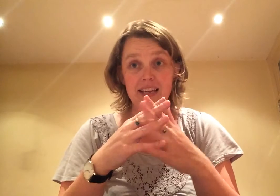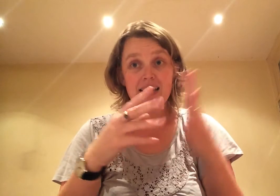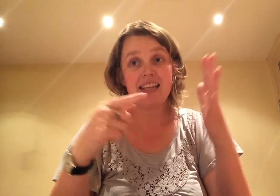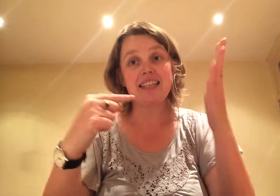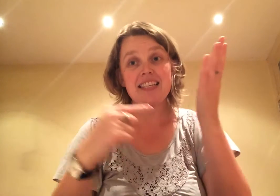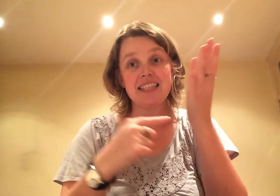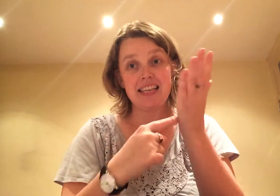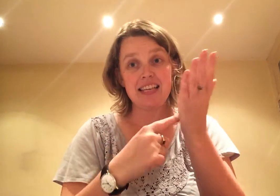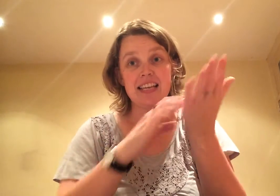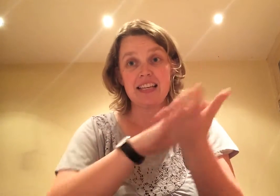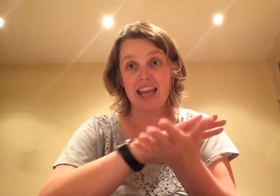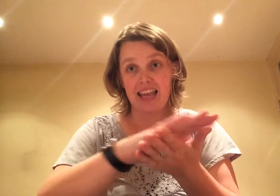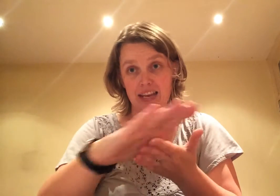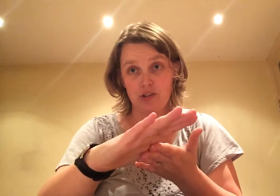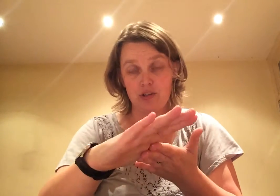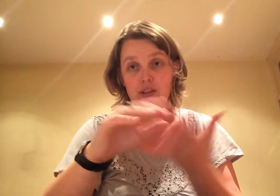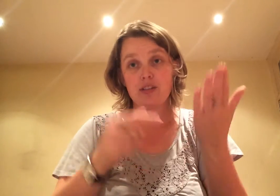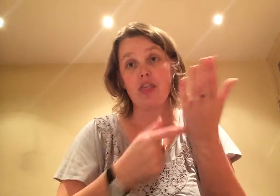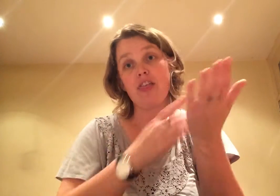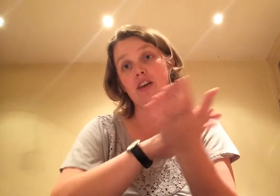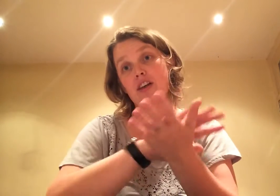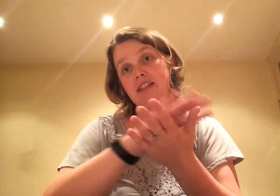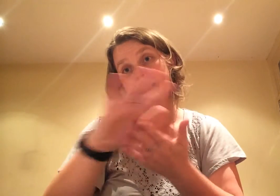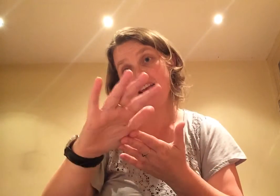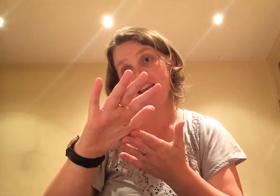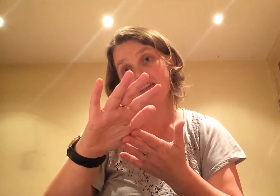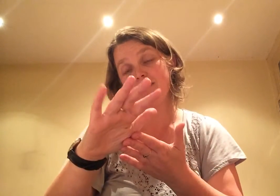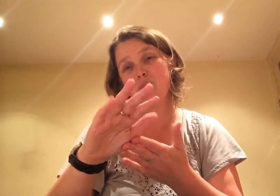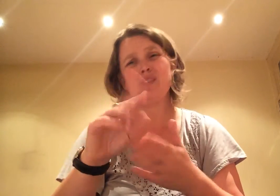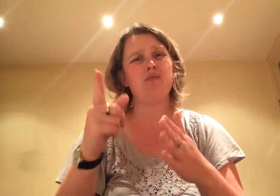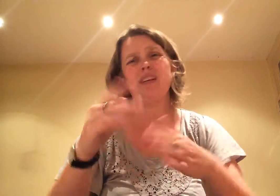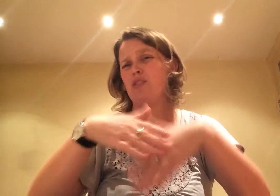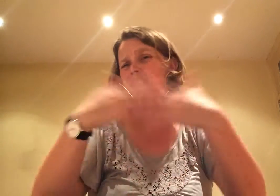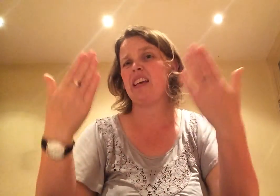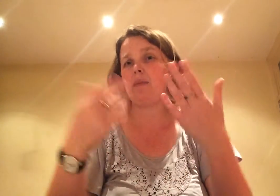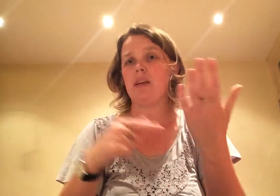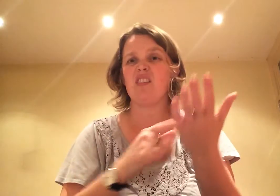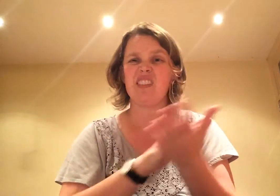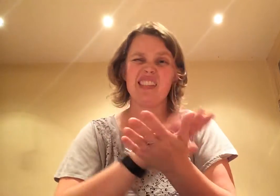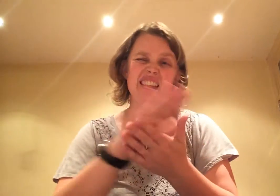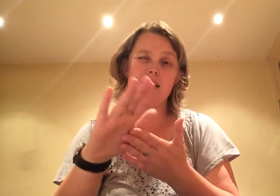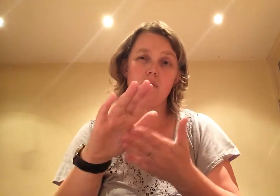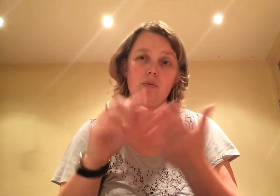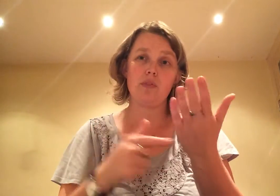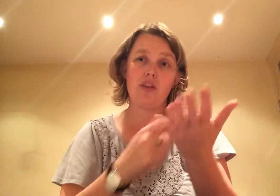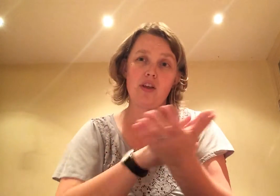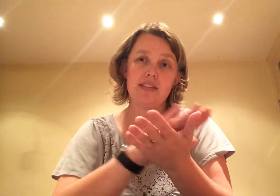Thursday is a T and an H. So Thursday. We don't really do the day bit because it's a syllable.